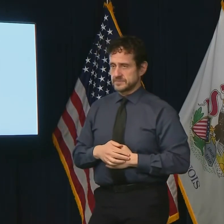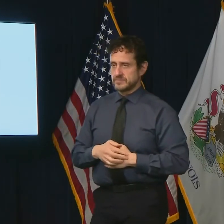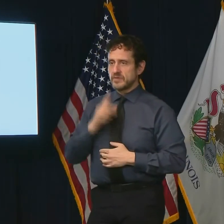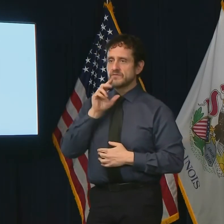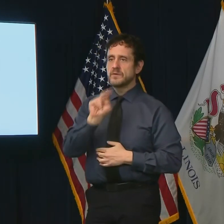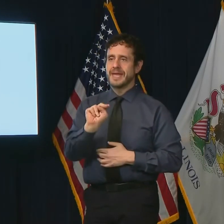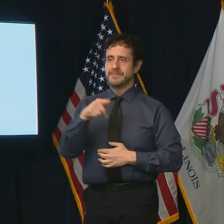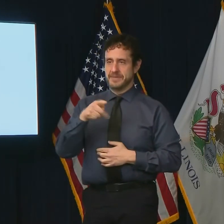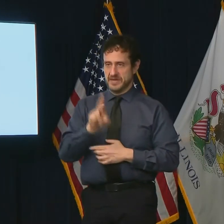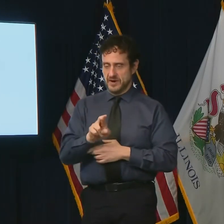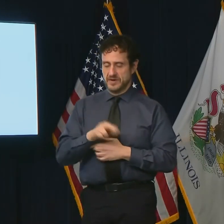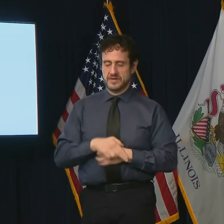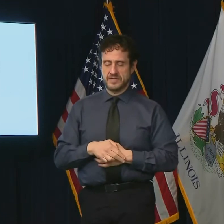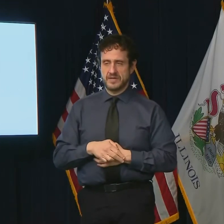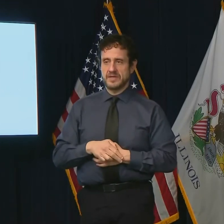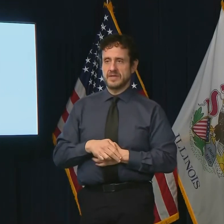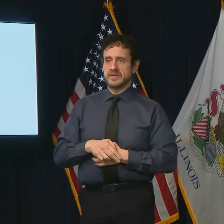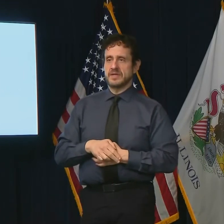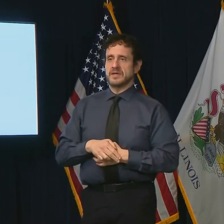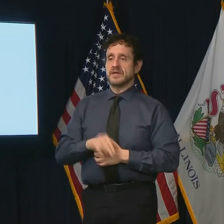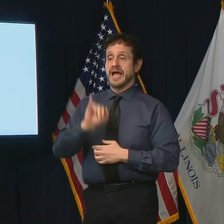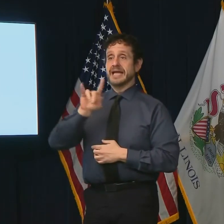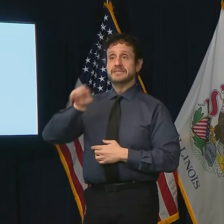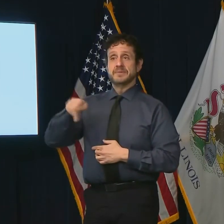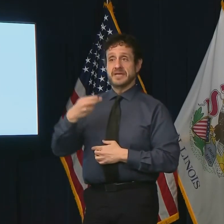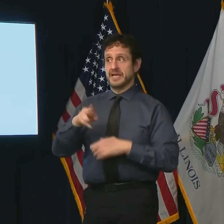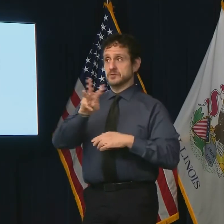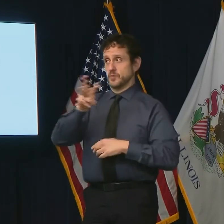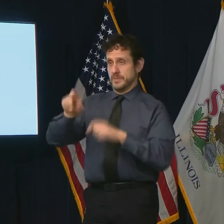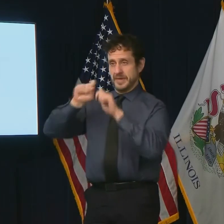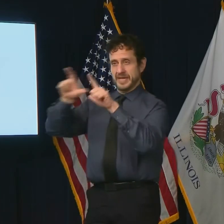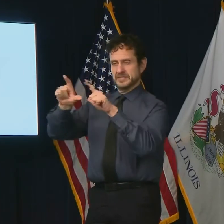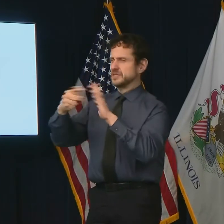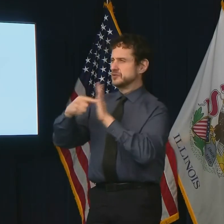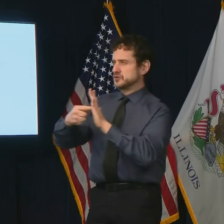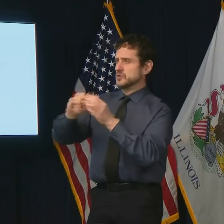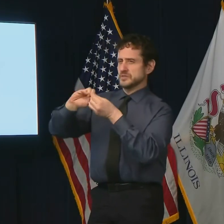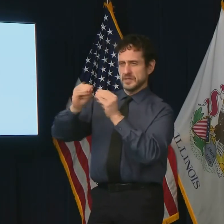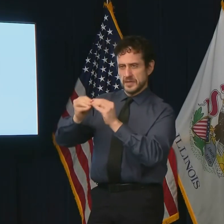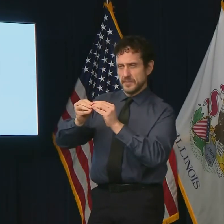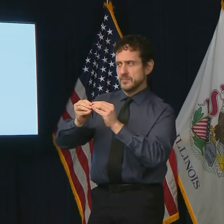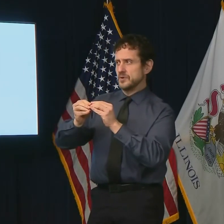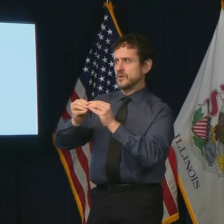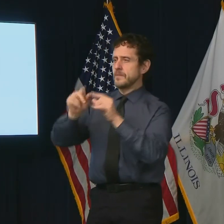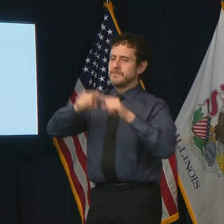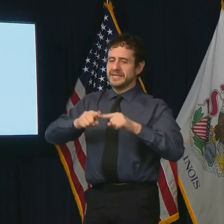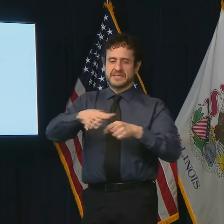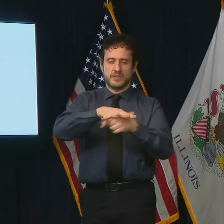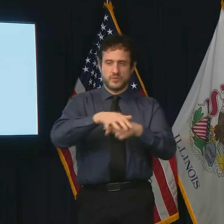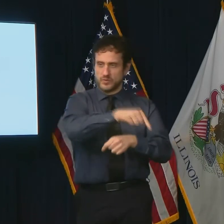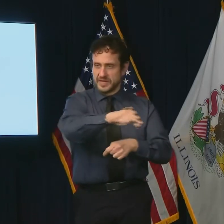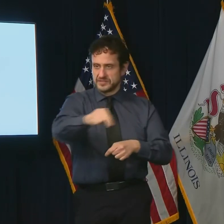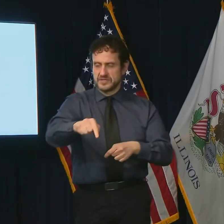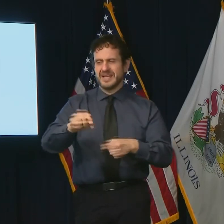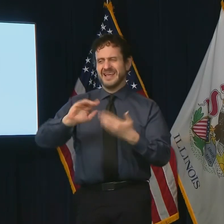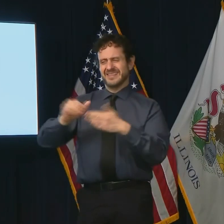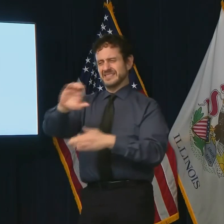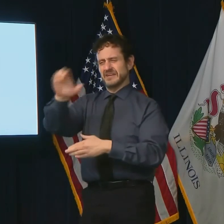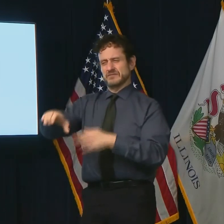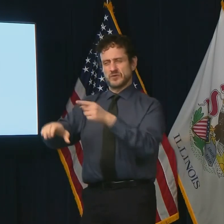Illinois. On the IDPH webpage that lays out data on cases by potential exposure location, the City of Chicago's data is